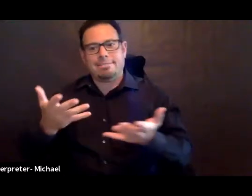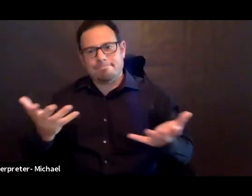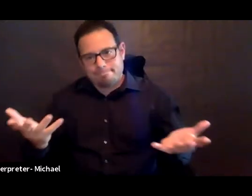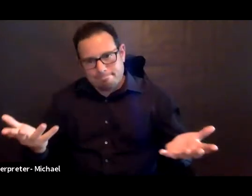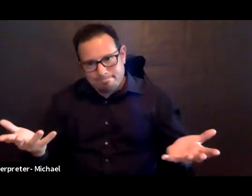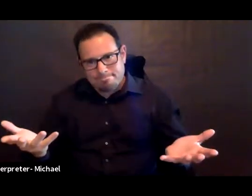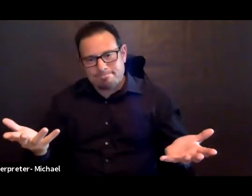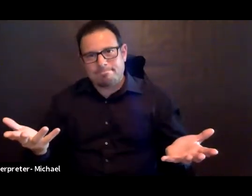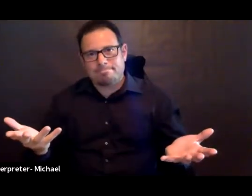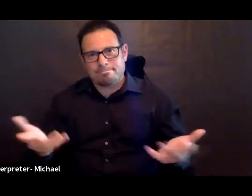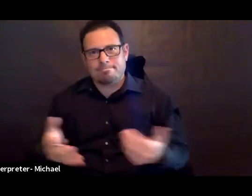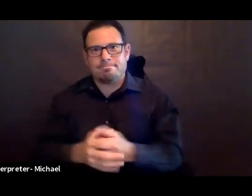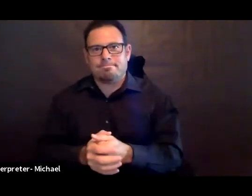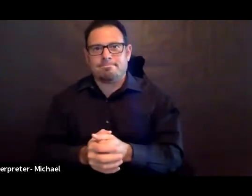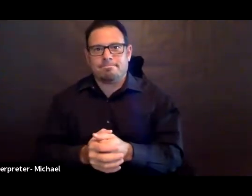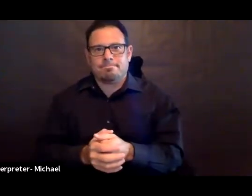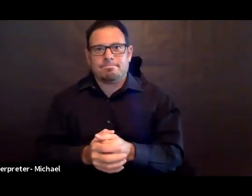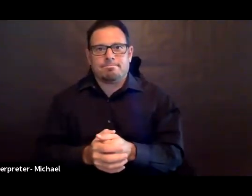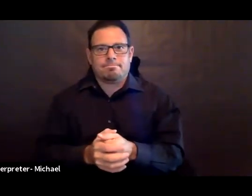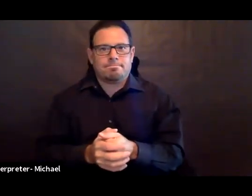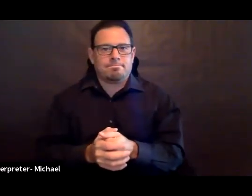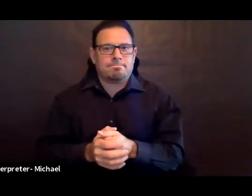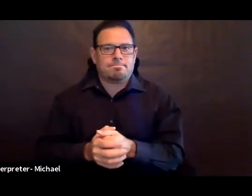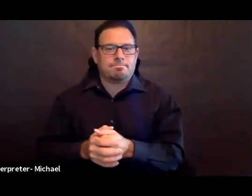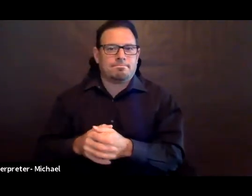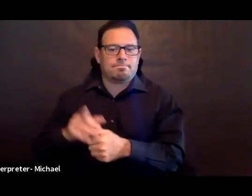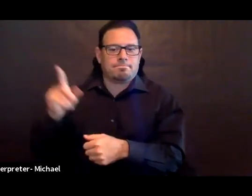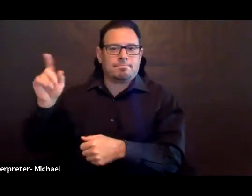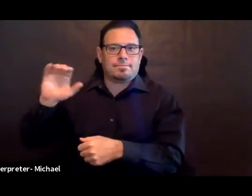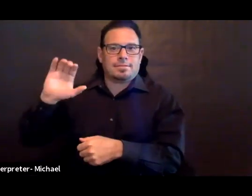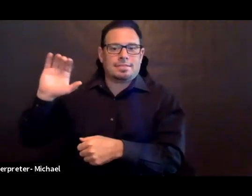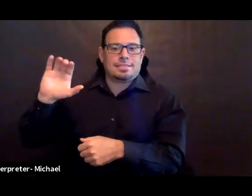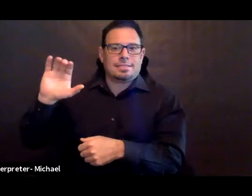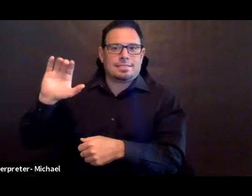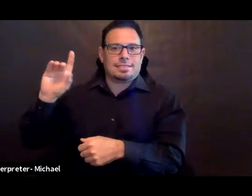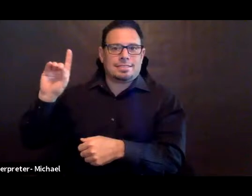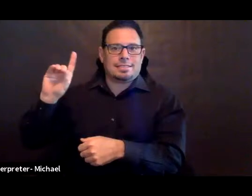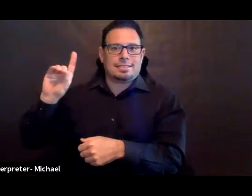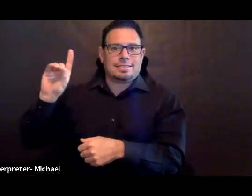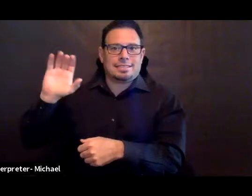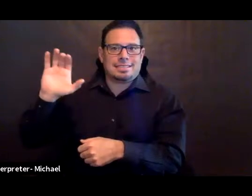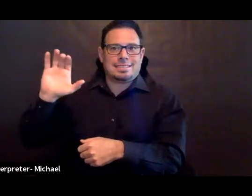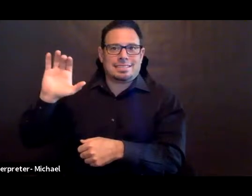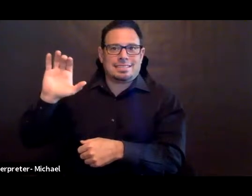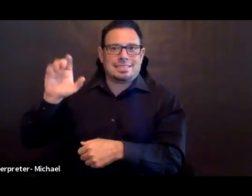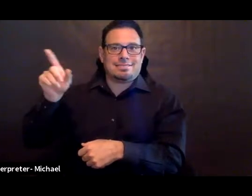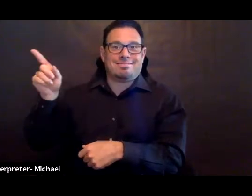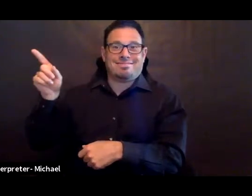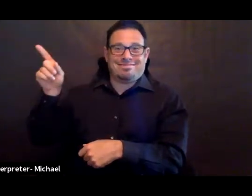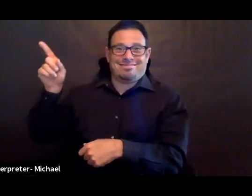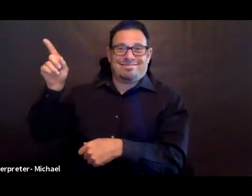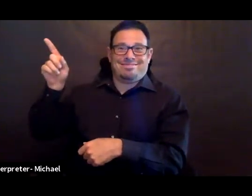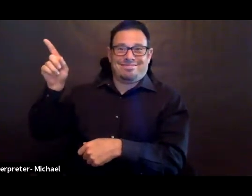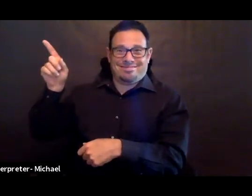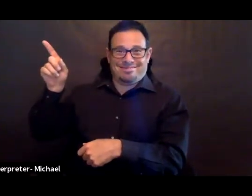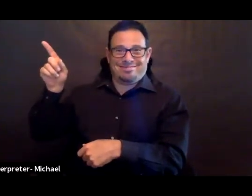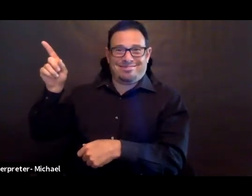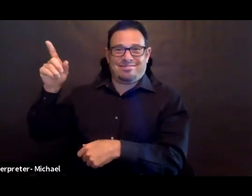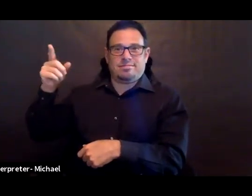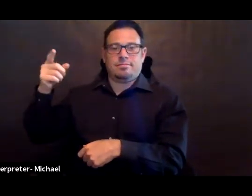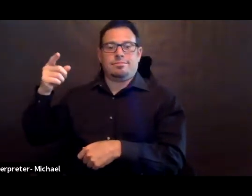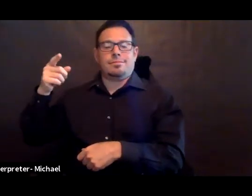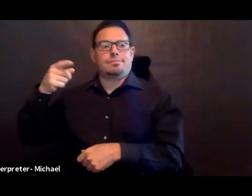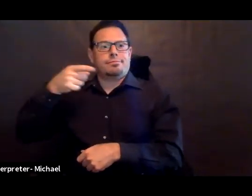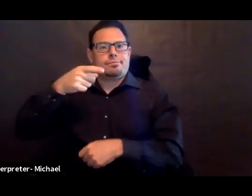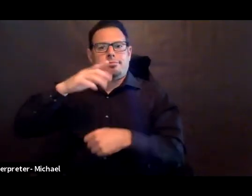again as a pandemic of the unvaccinated. And we've certainly seen this in Minnesota with our definite increase in cases here too,